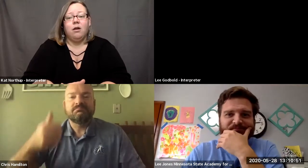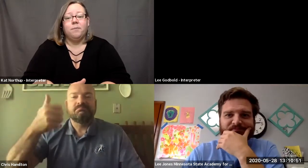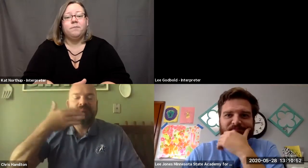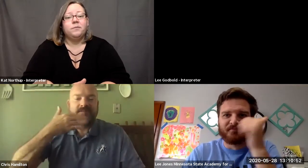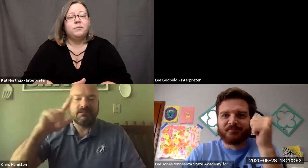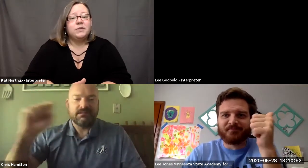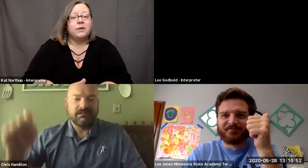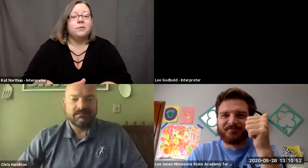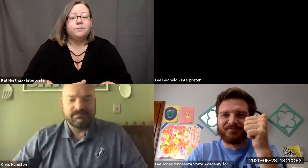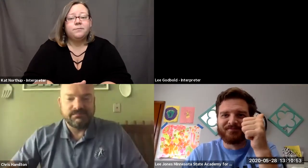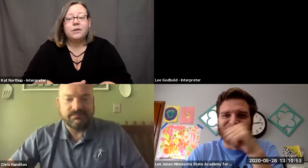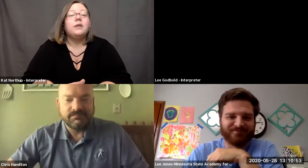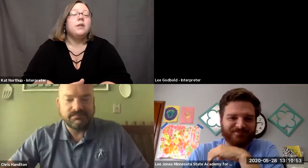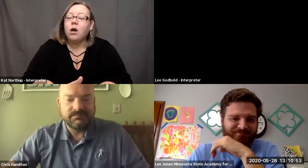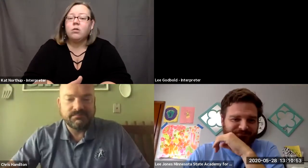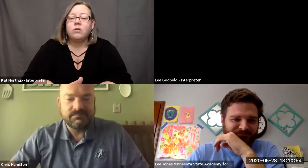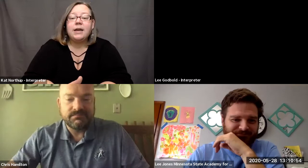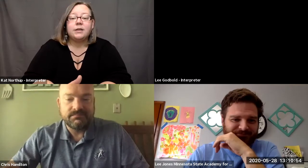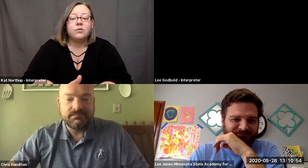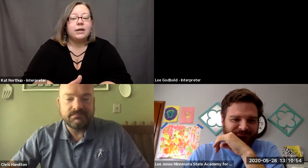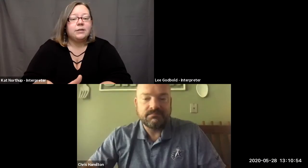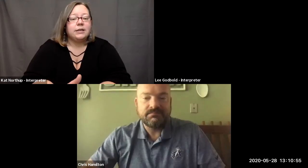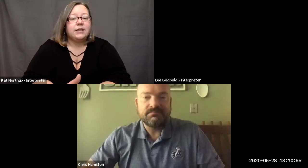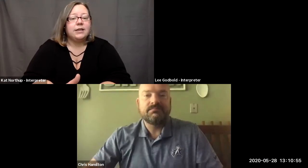darebee.com. So, oh, great, Lee, thanks.